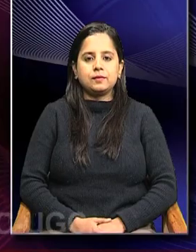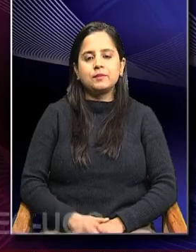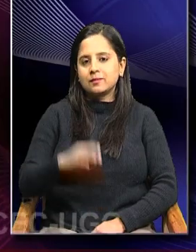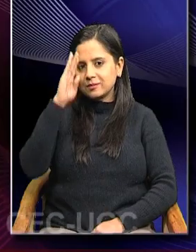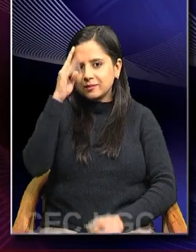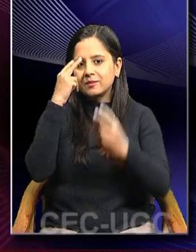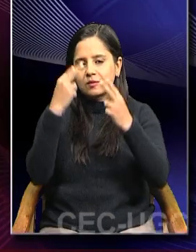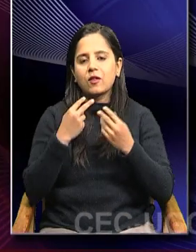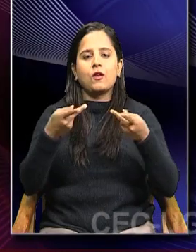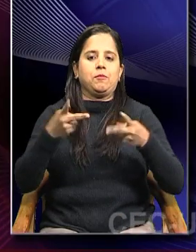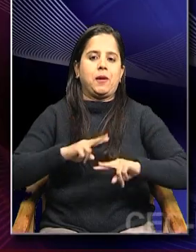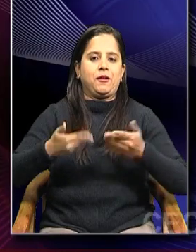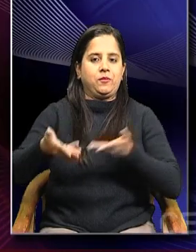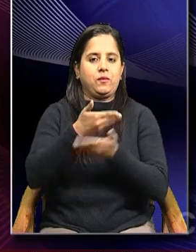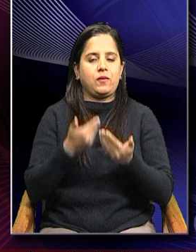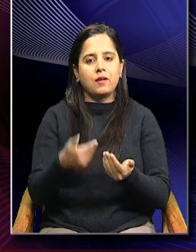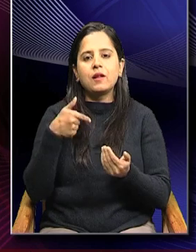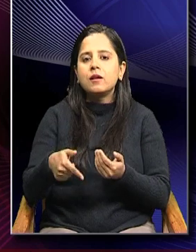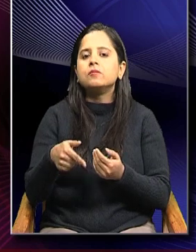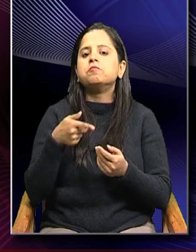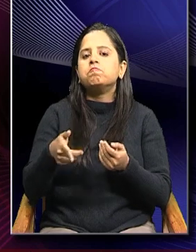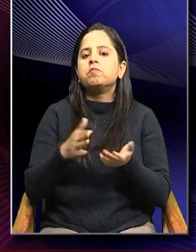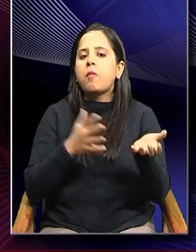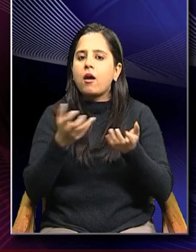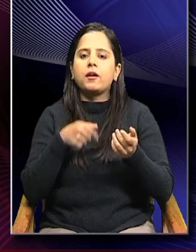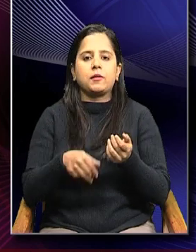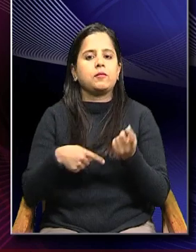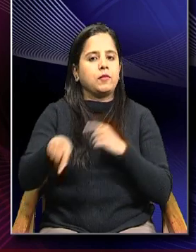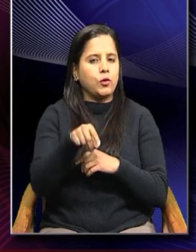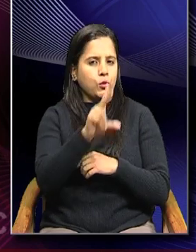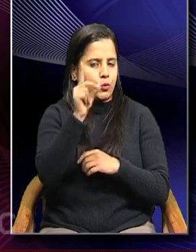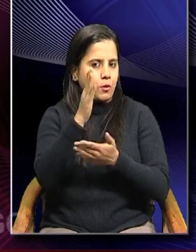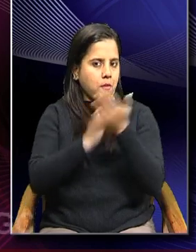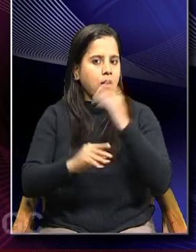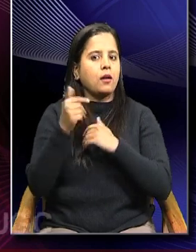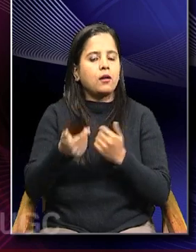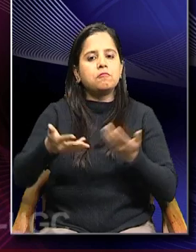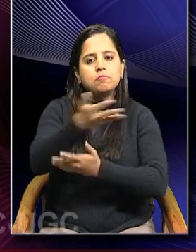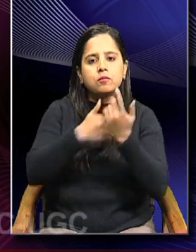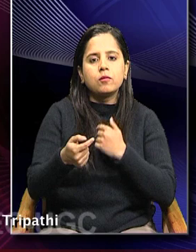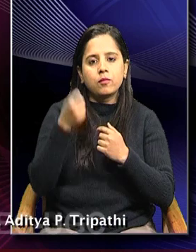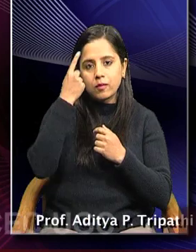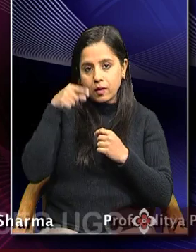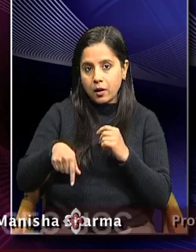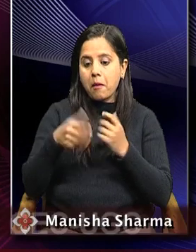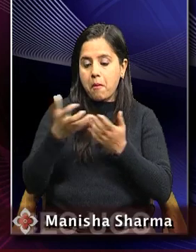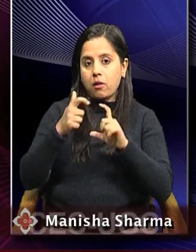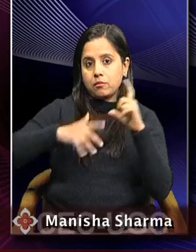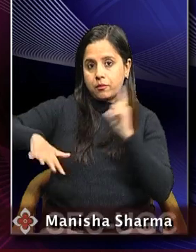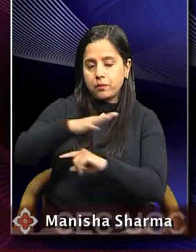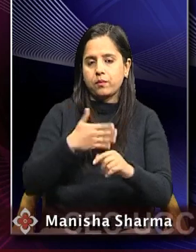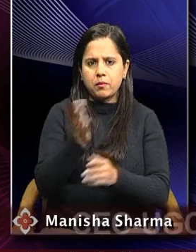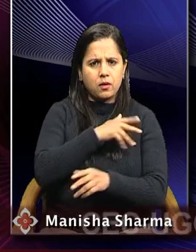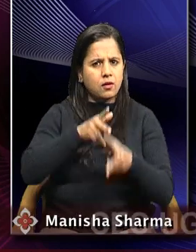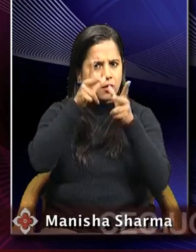Hello viewers, welcome back to our lecture series on marketing management. This is going to be part 2 of our discussion on understanding marketing environment. So as I